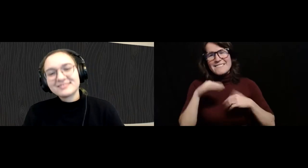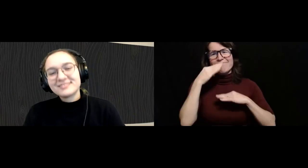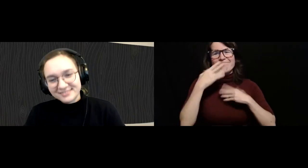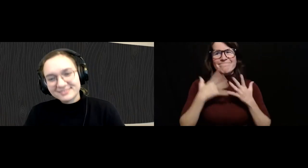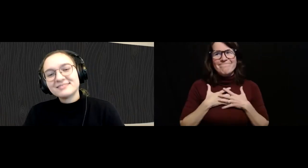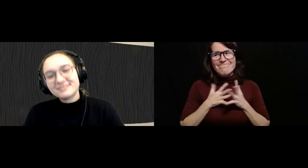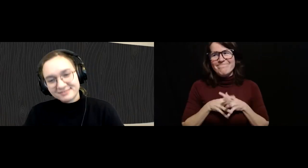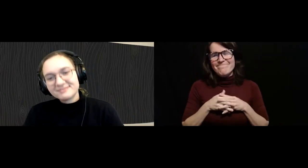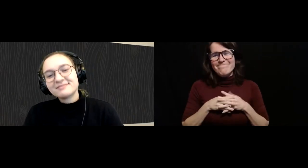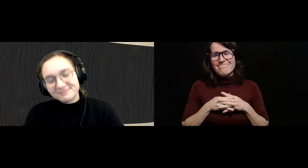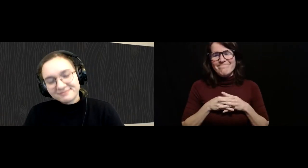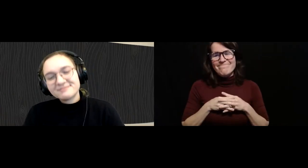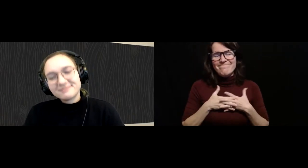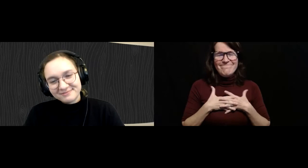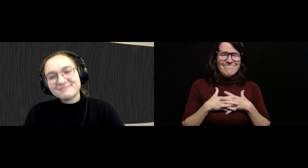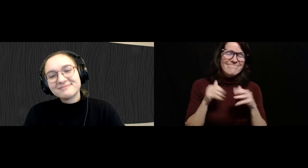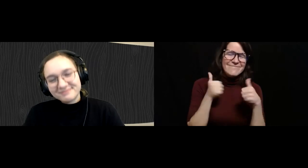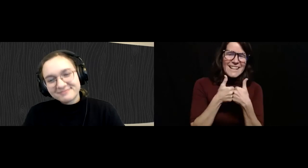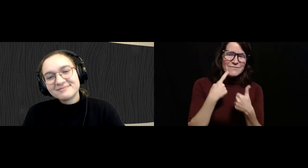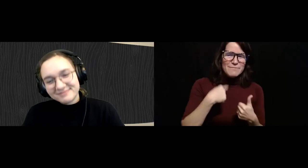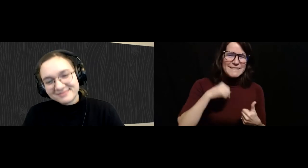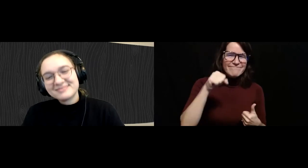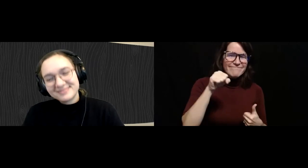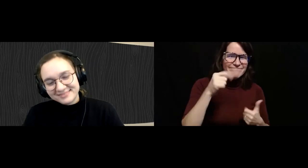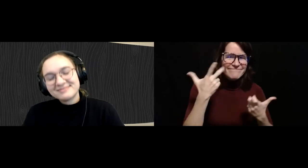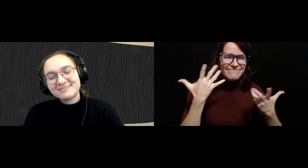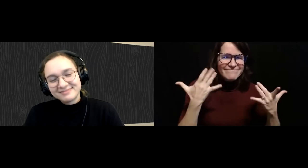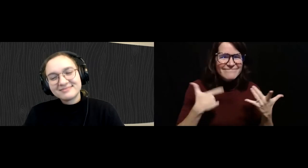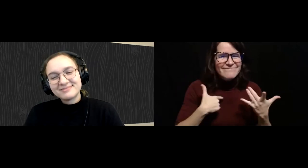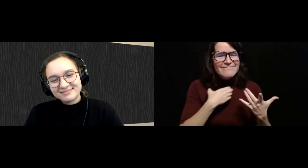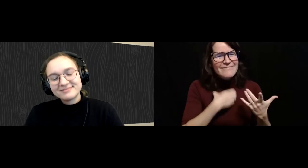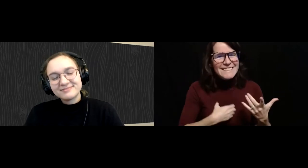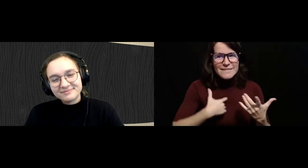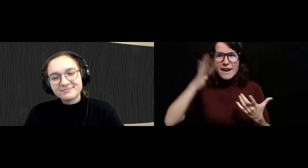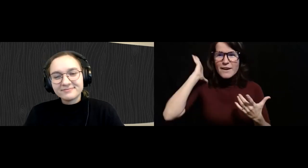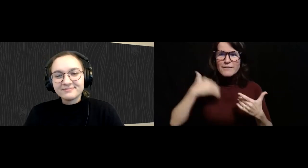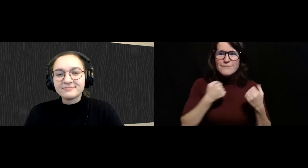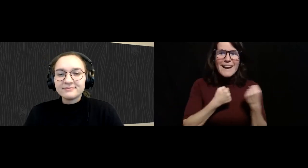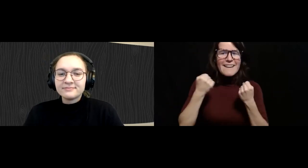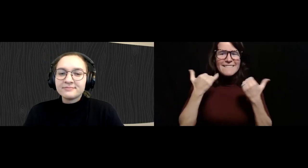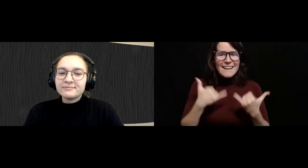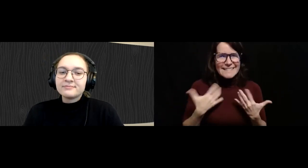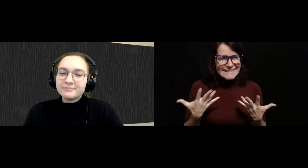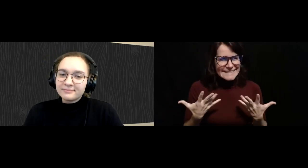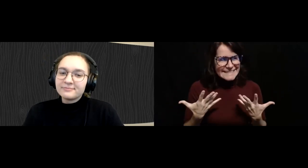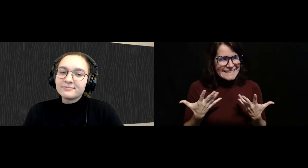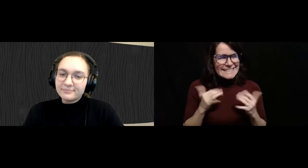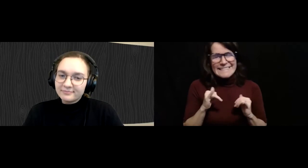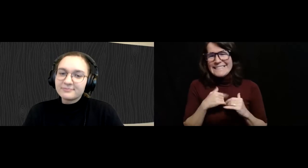Transportation, you know. Yikes. Yeah, that's the most challenging thing for me. Before I could drive, you know,